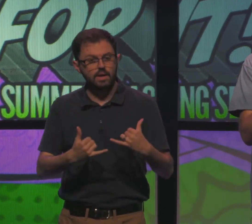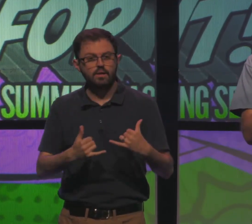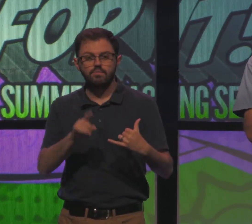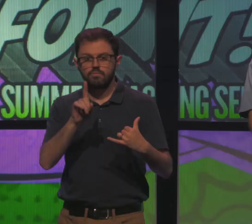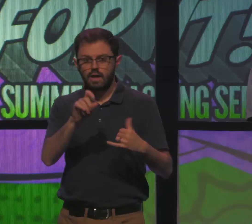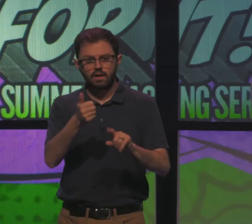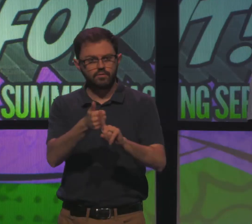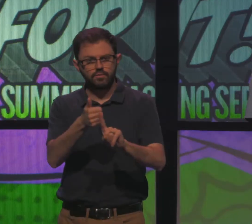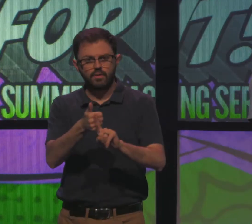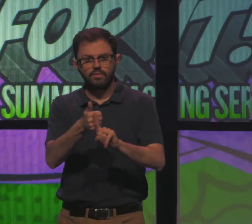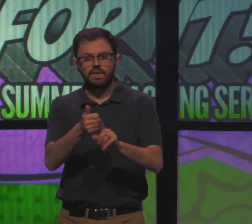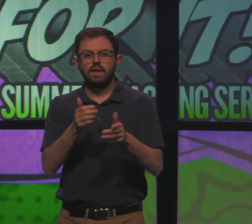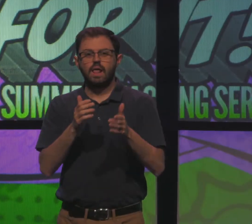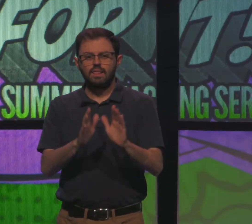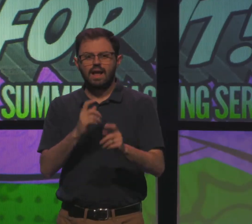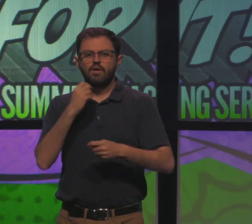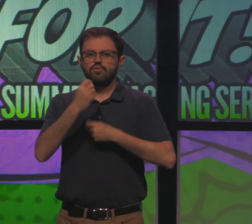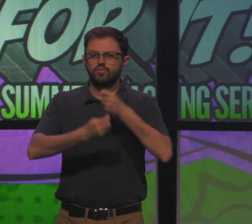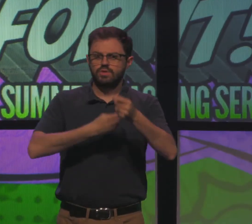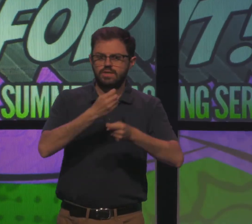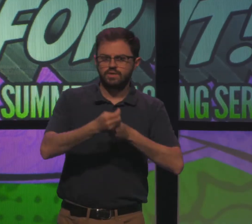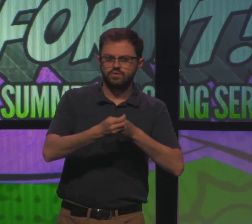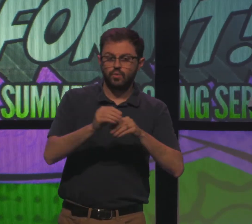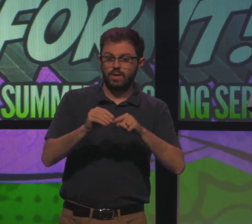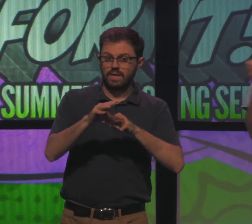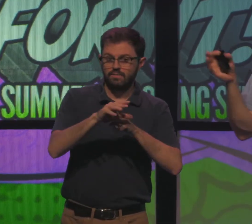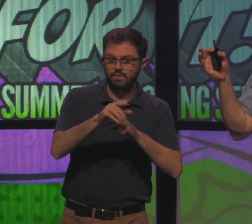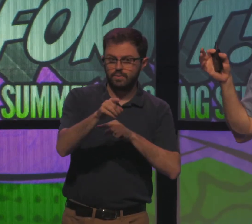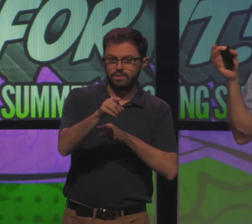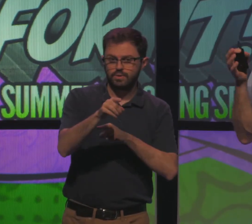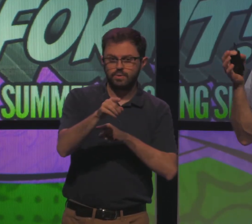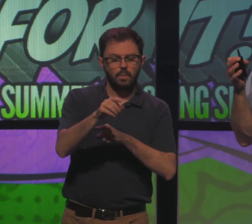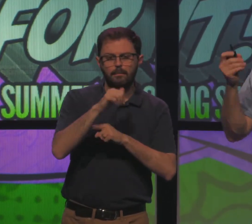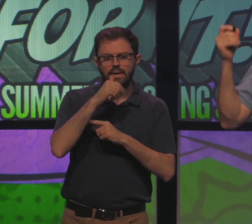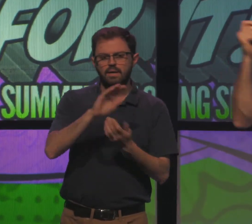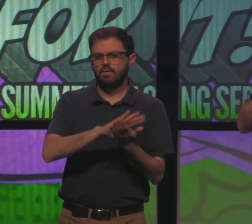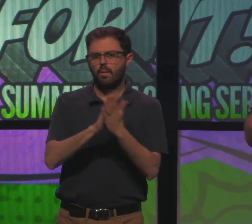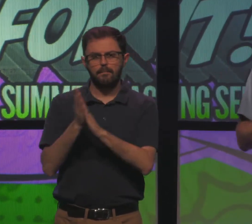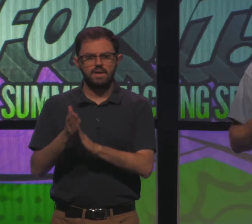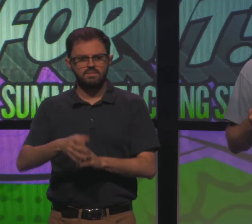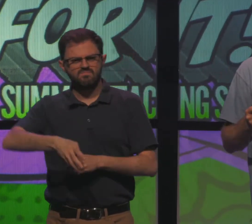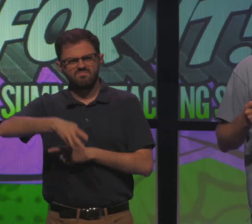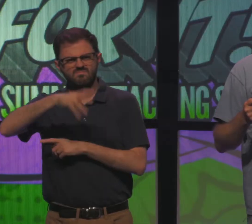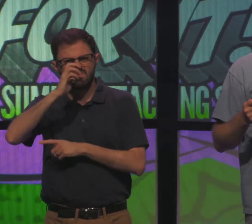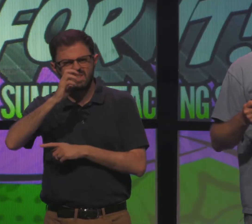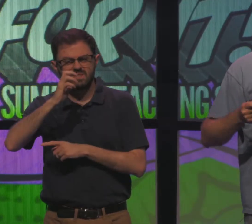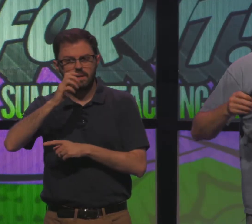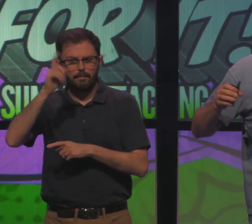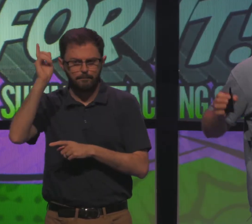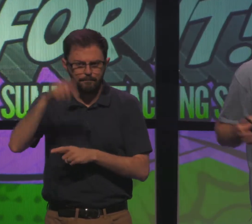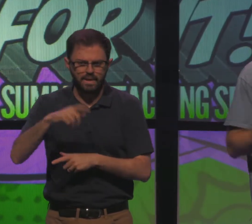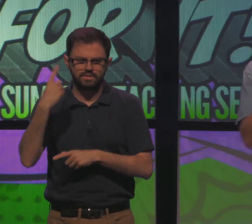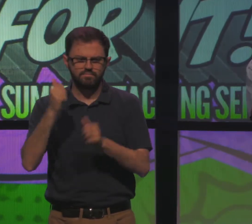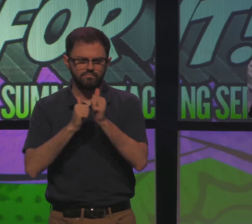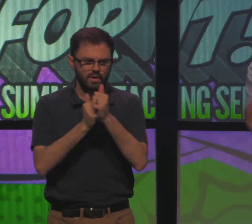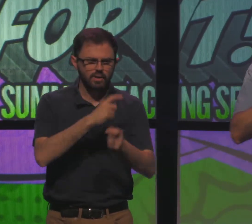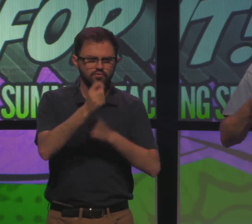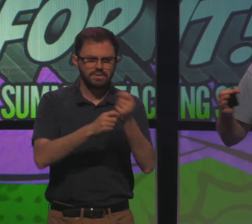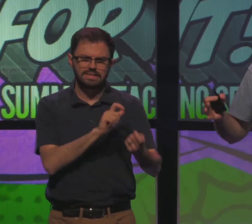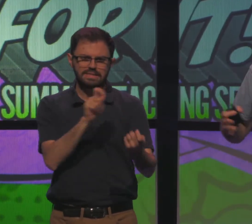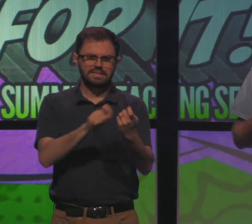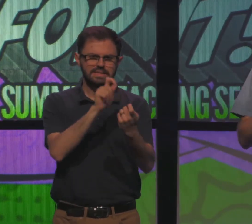tradition shape you without you becoming rigid or without the tradition like pounding you, right? Just like living